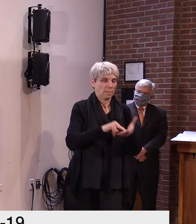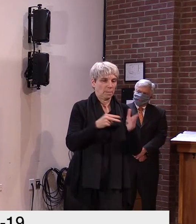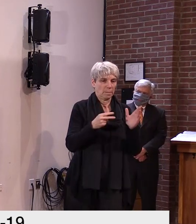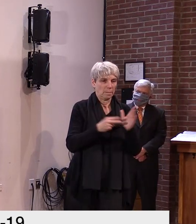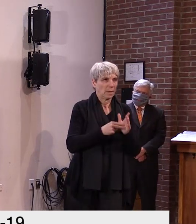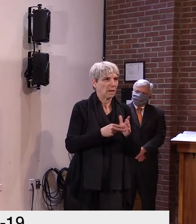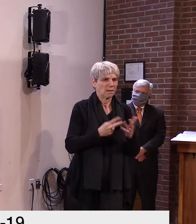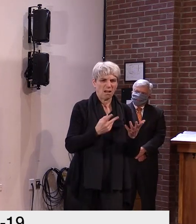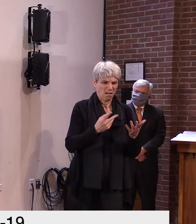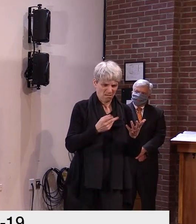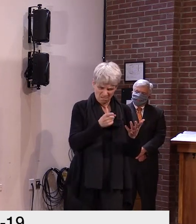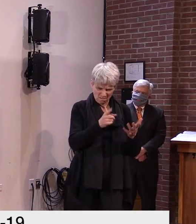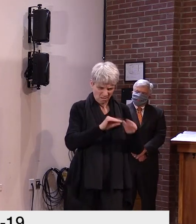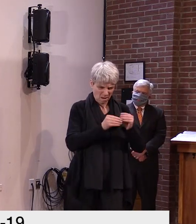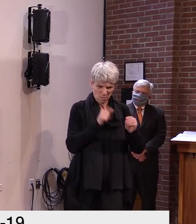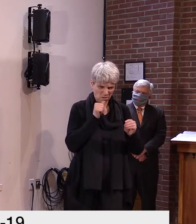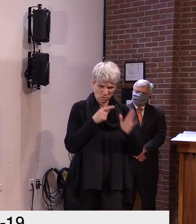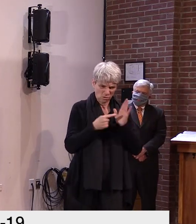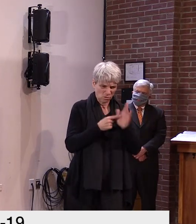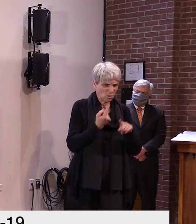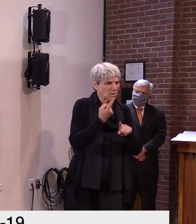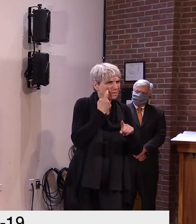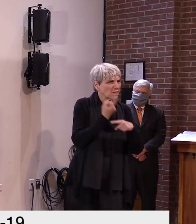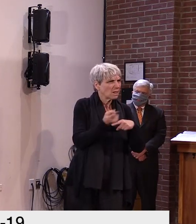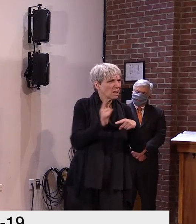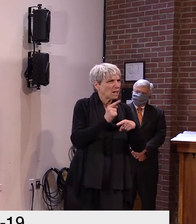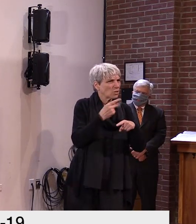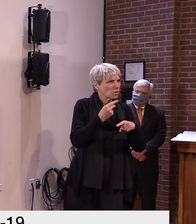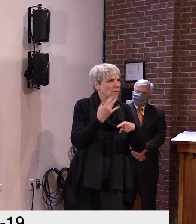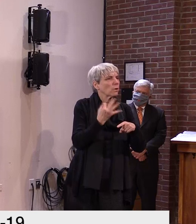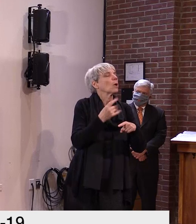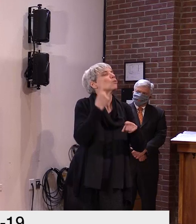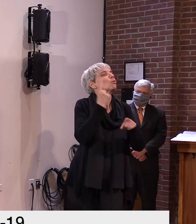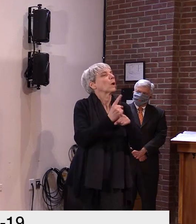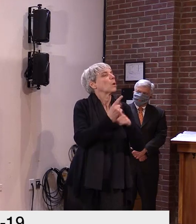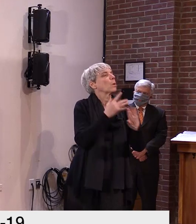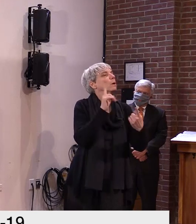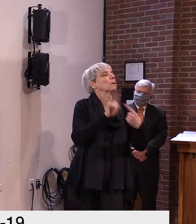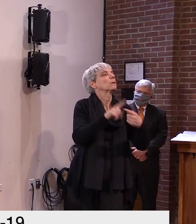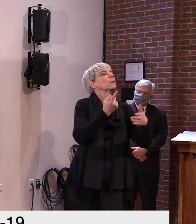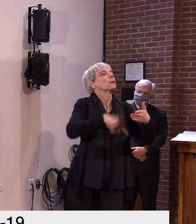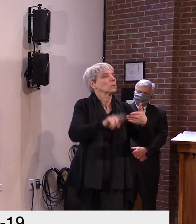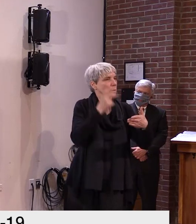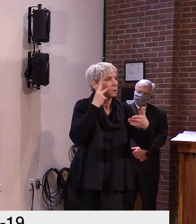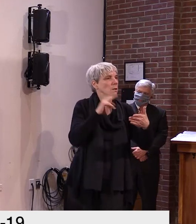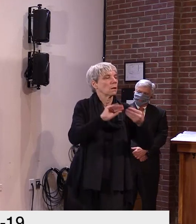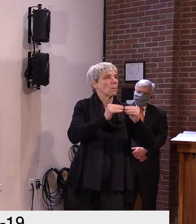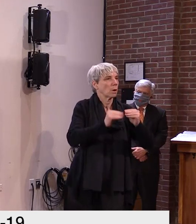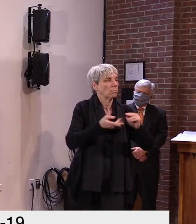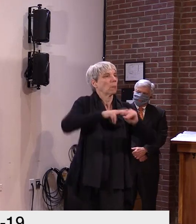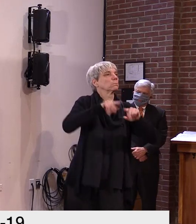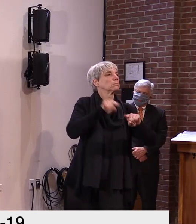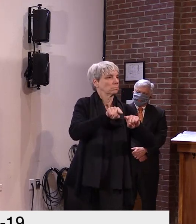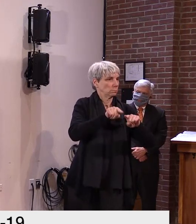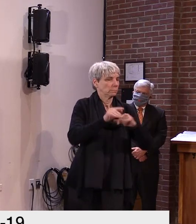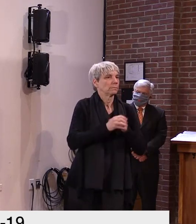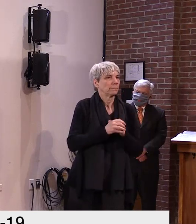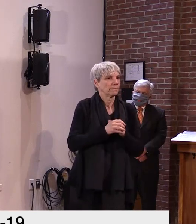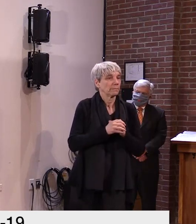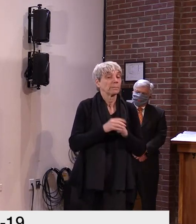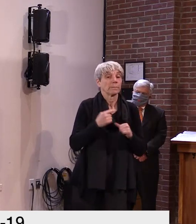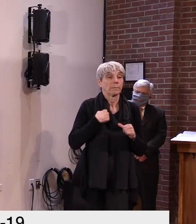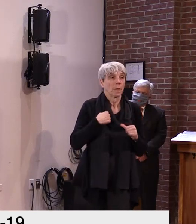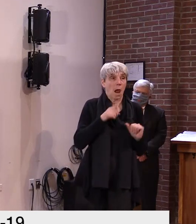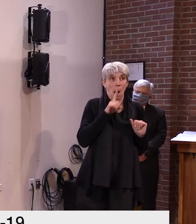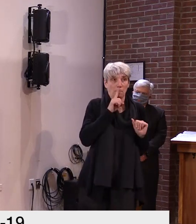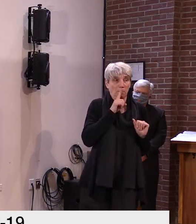next week's presentation. We've not made any public health recommendations to close these schools or move to